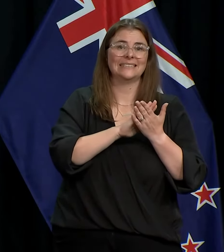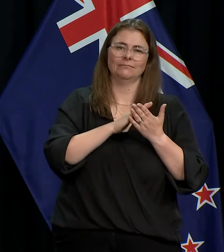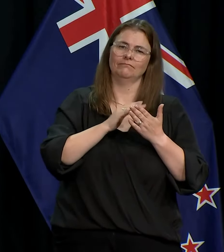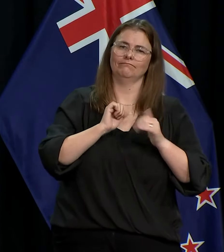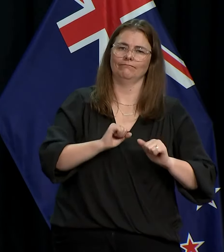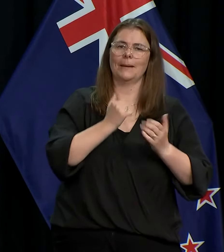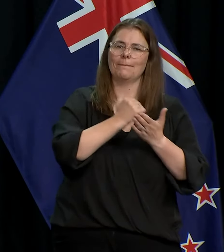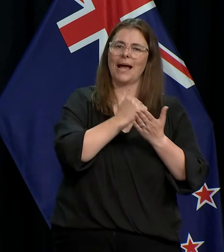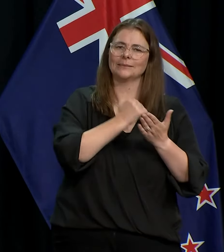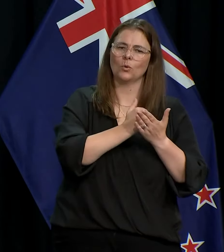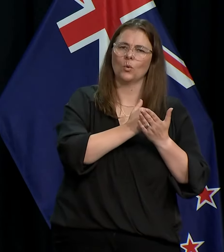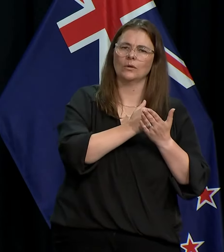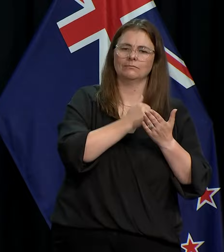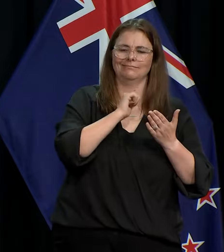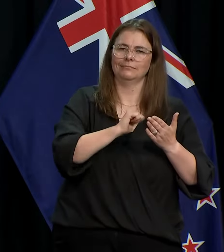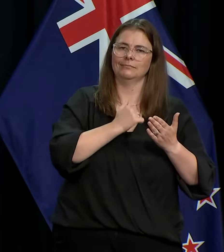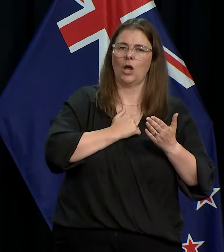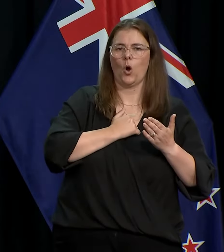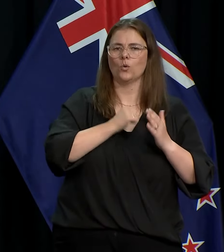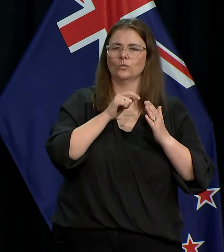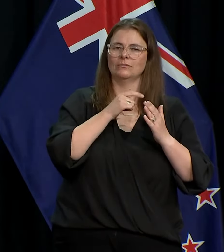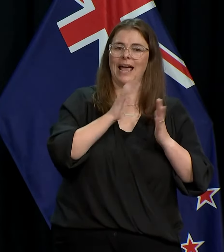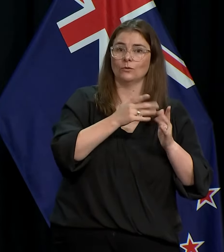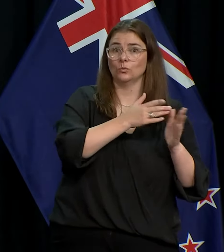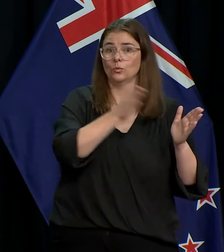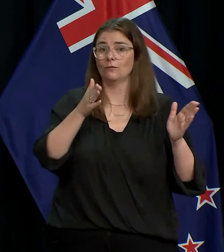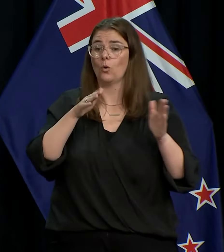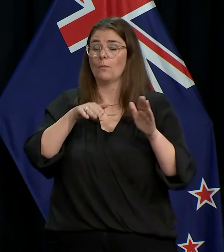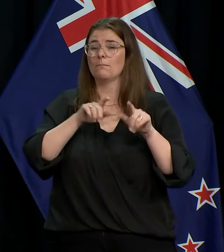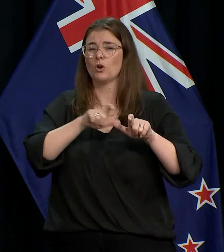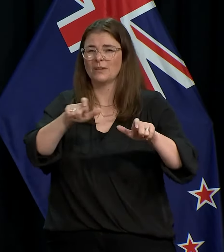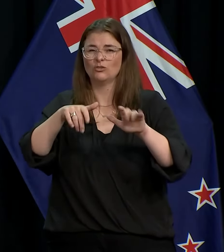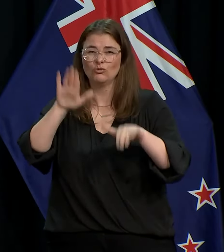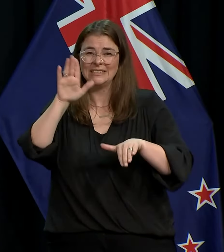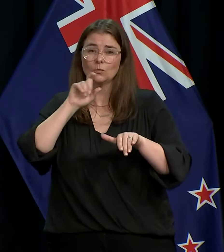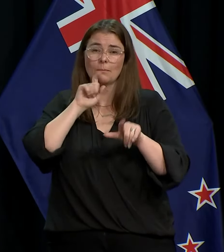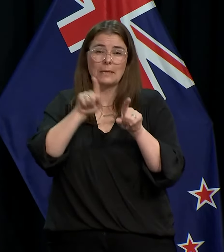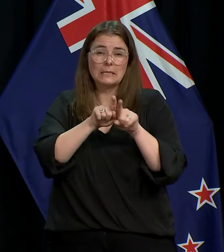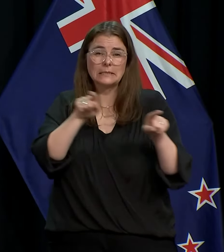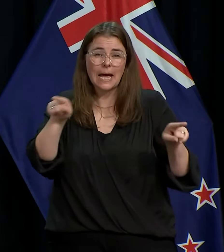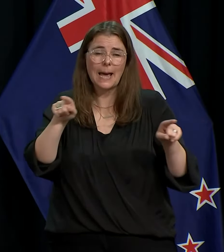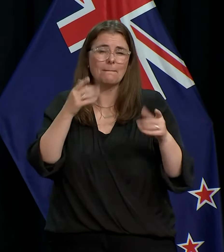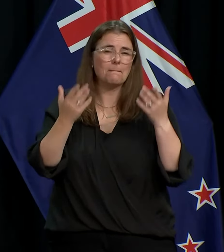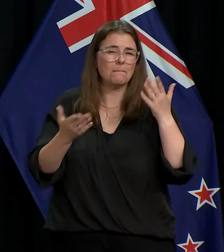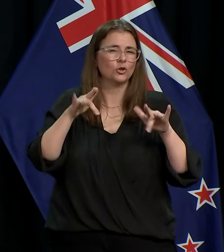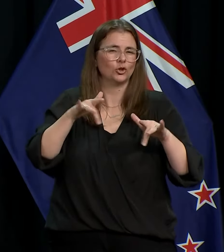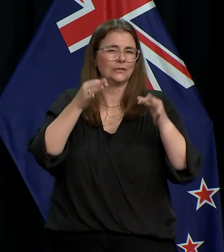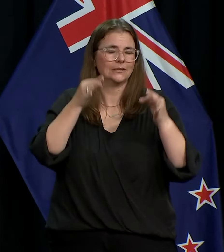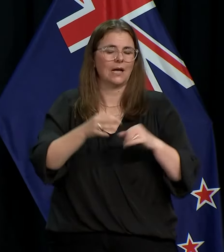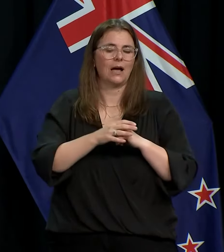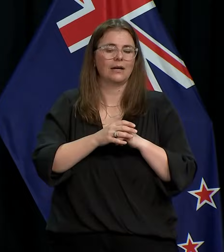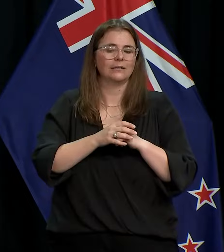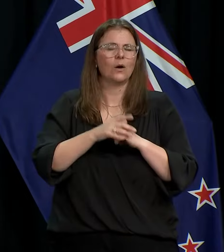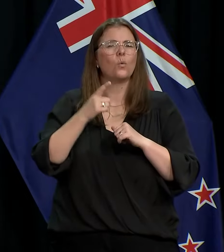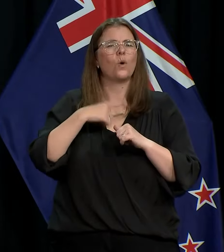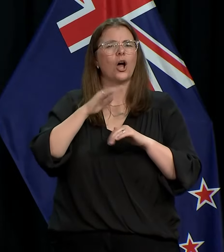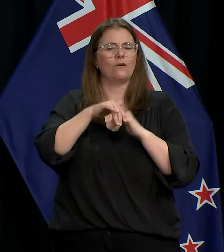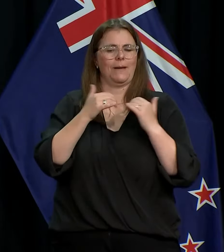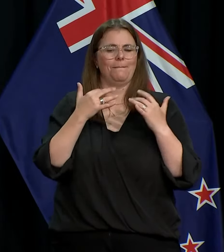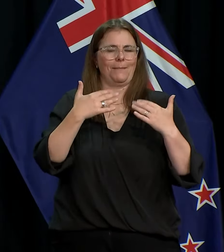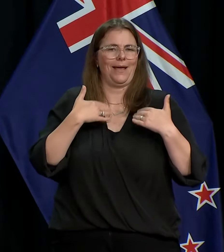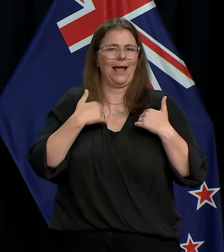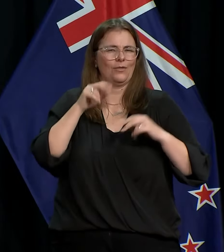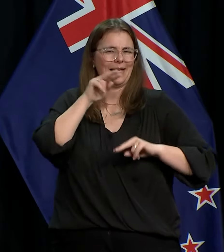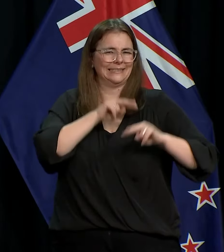or not that should be extended to permanent residents. The risk assessment, the public health risk assessment was very much around just